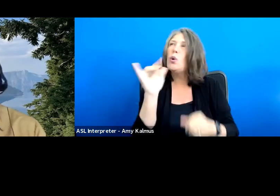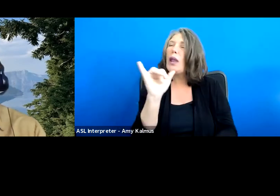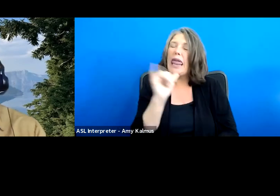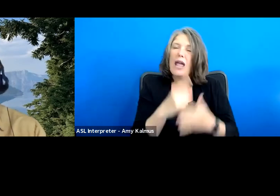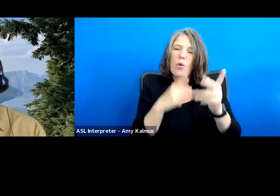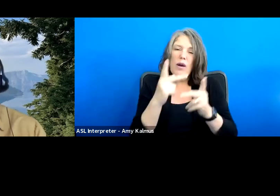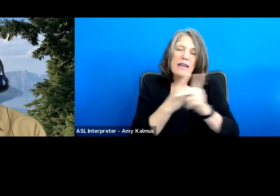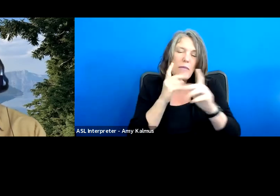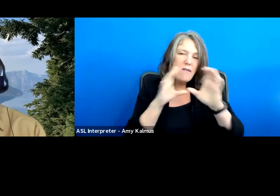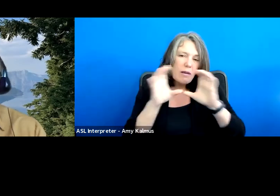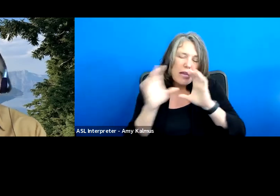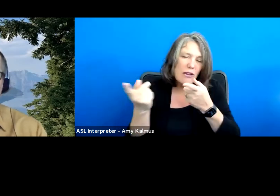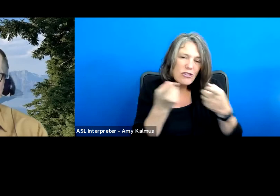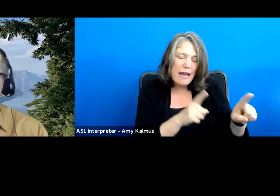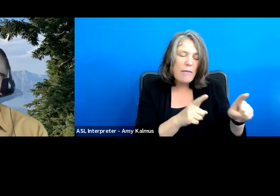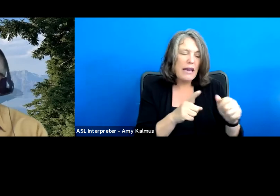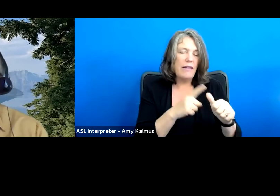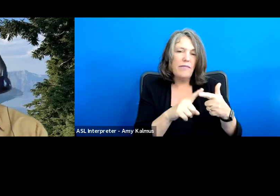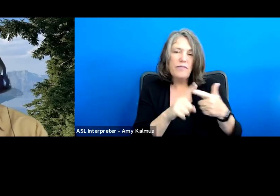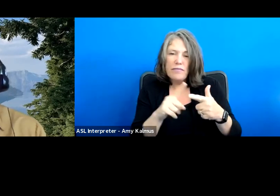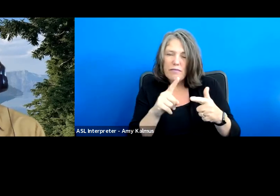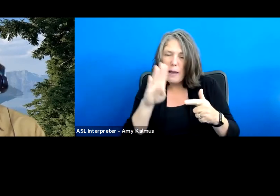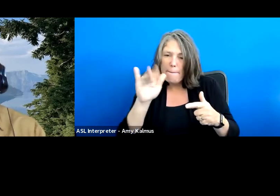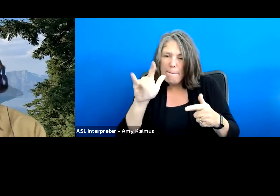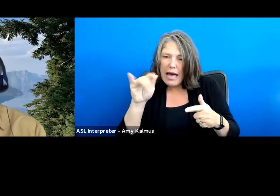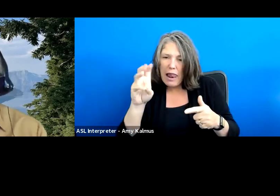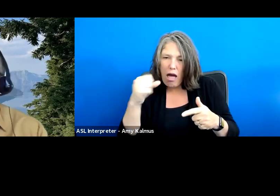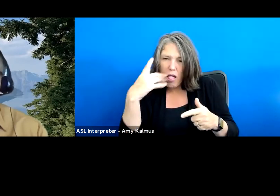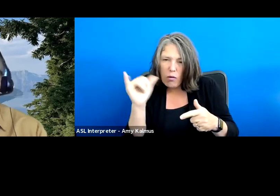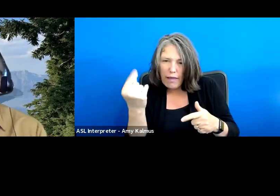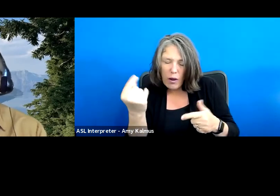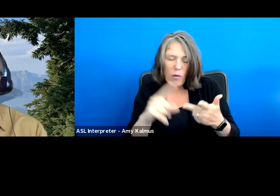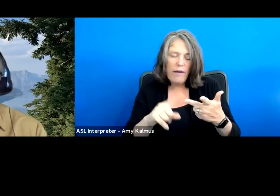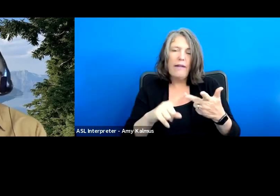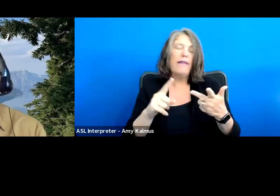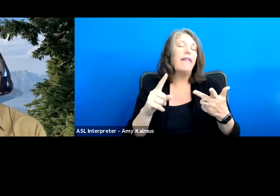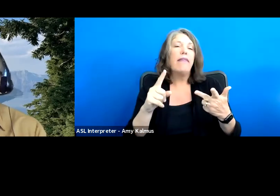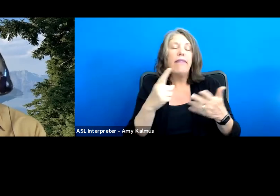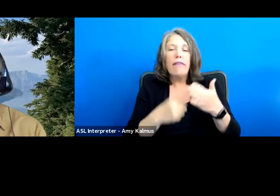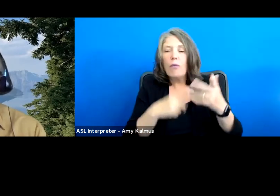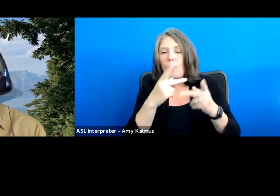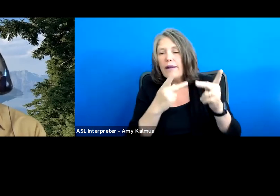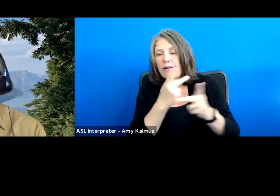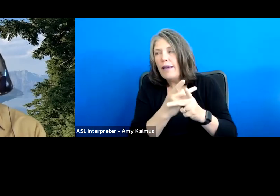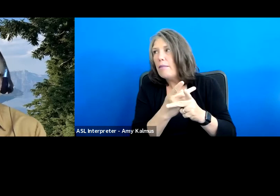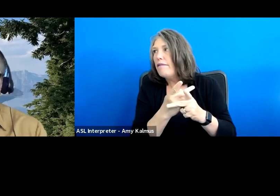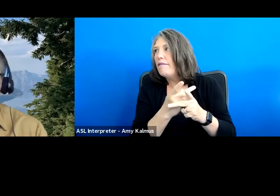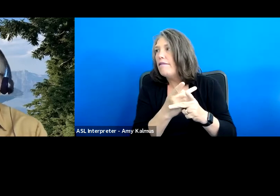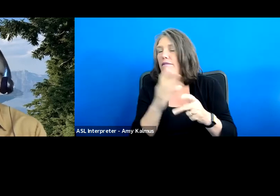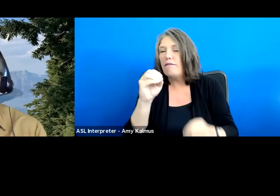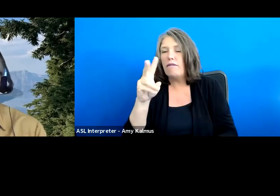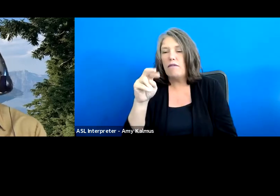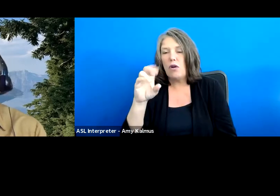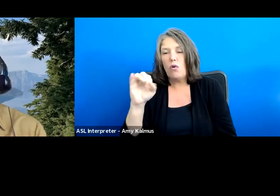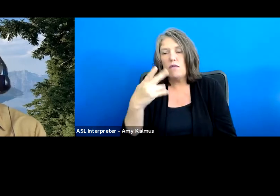type of communication is happening, what do your bylaws look like, what types of oversight systems